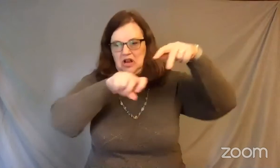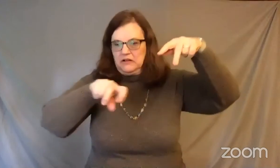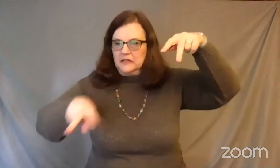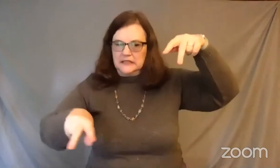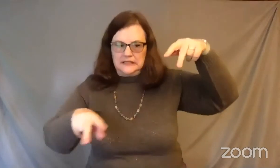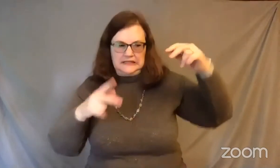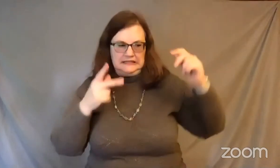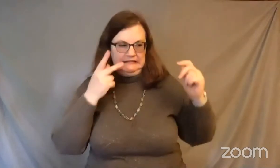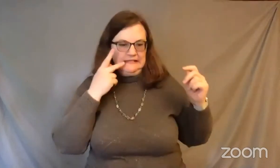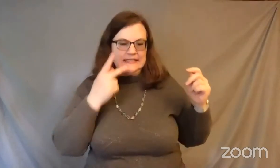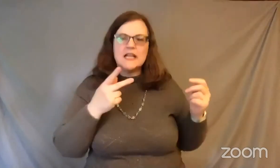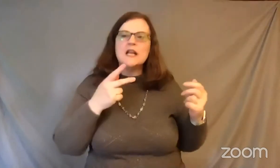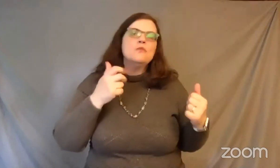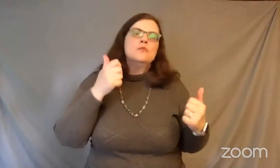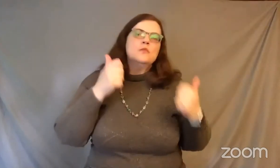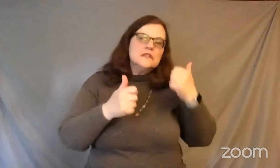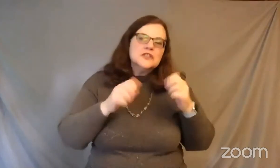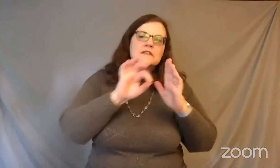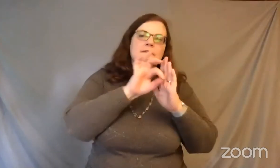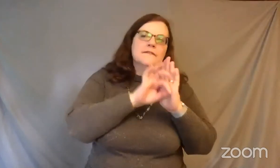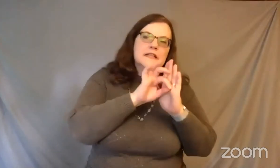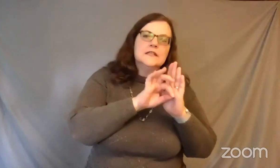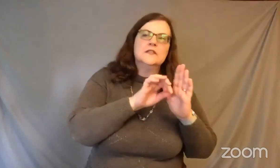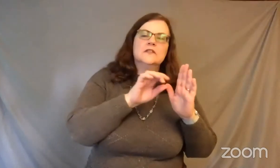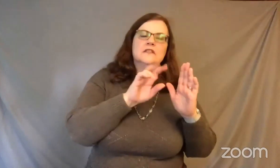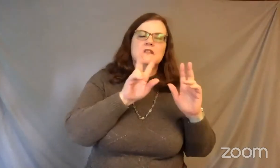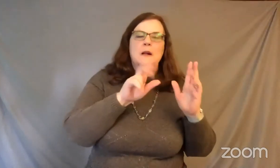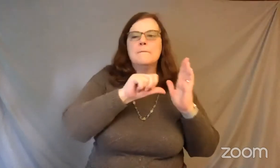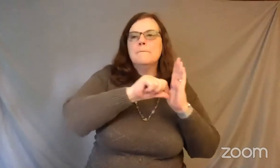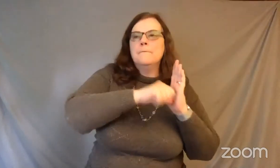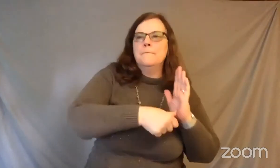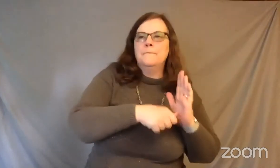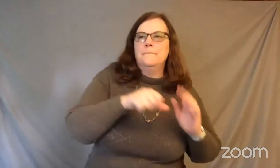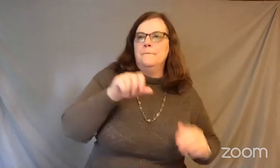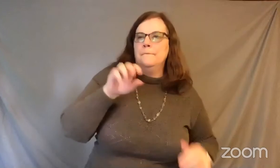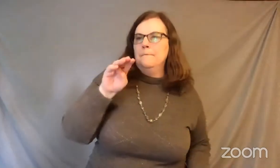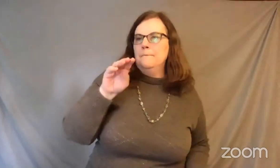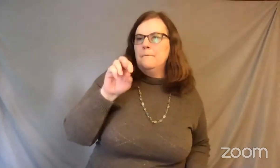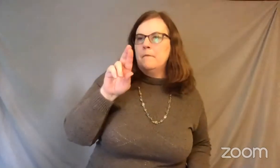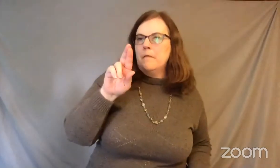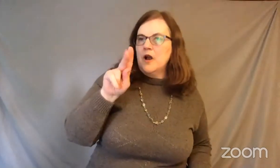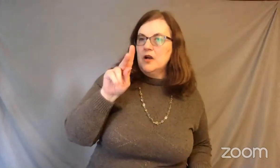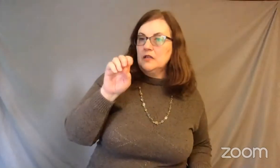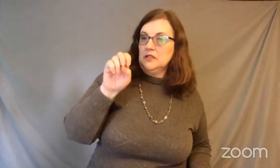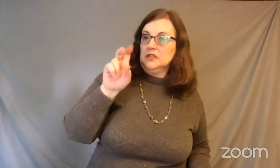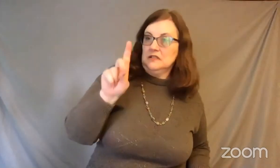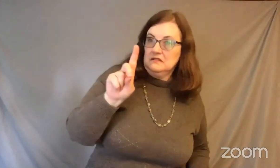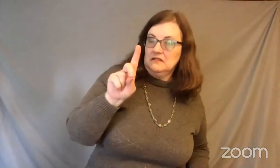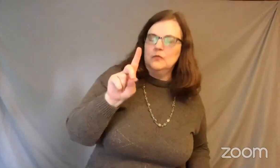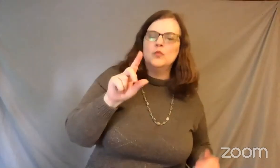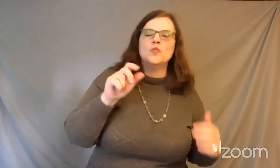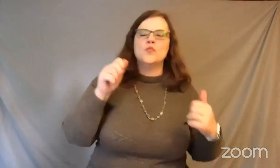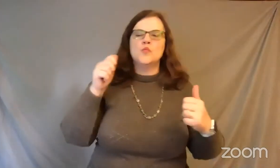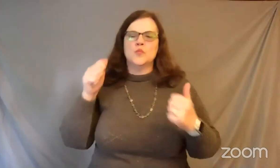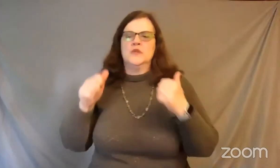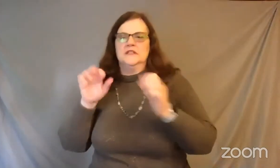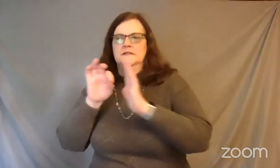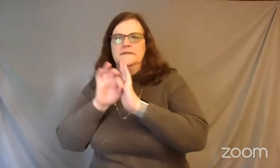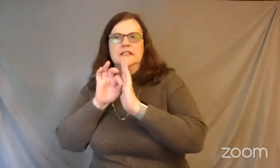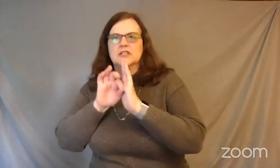should be represented morphologically along with their features in a structure such as what was depicted